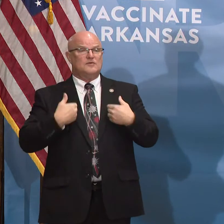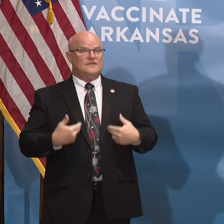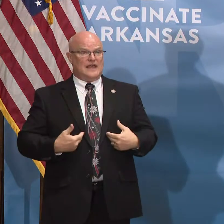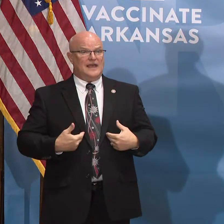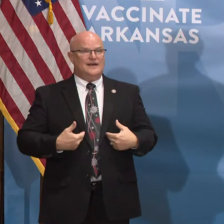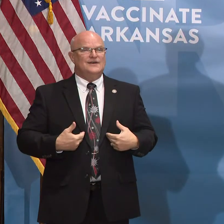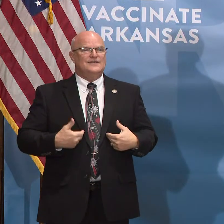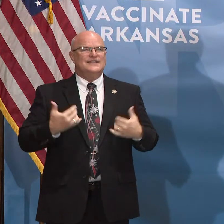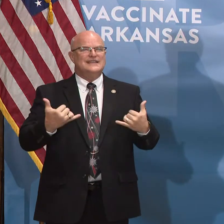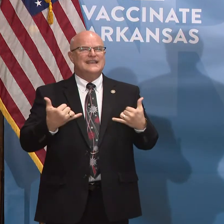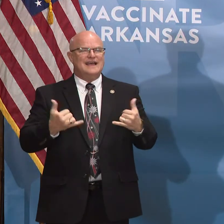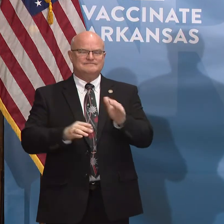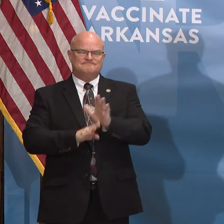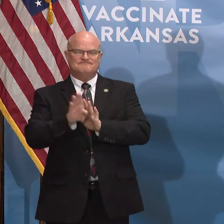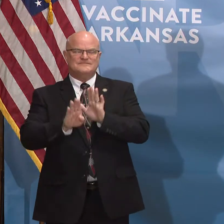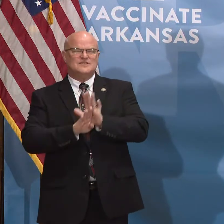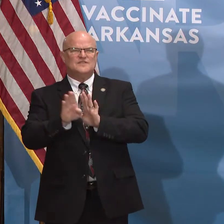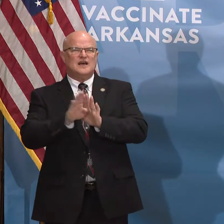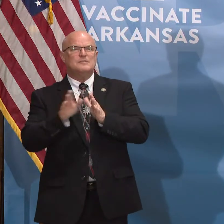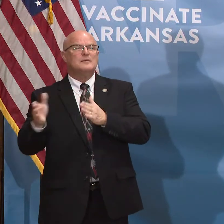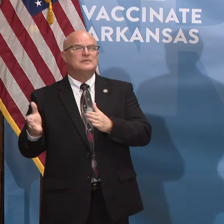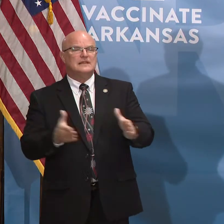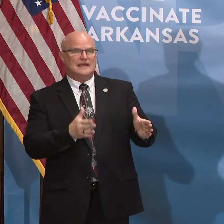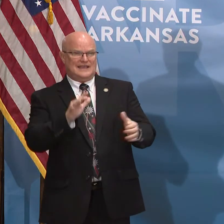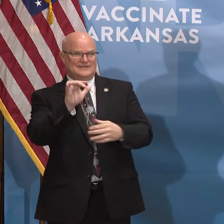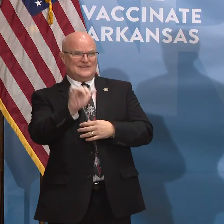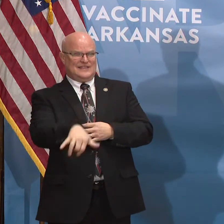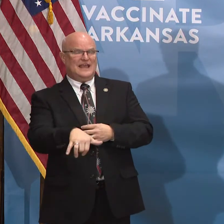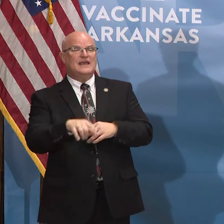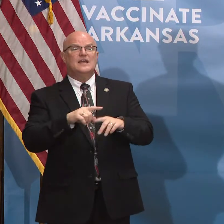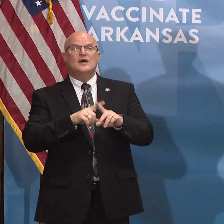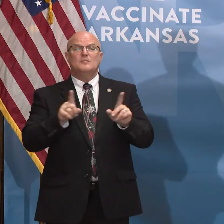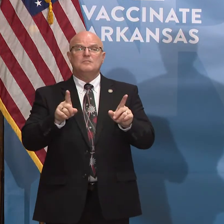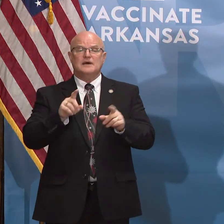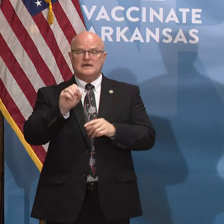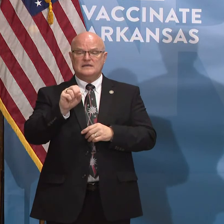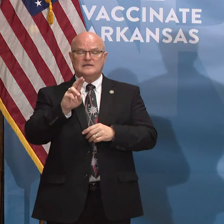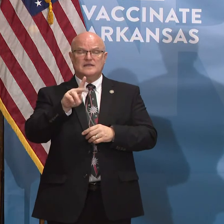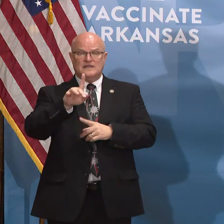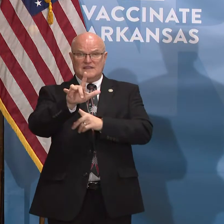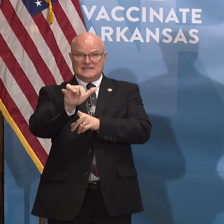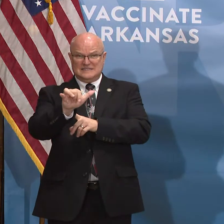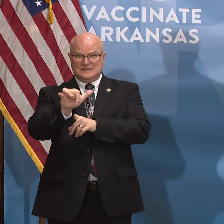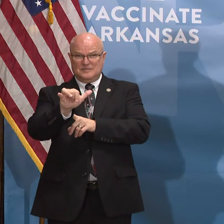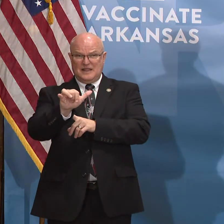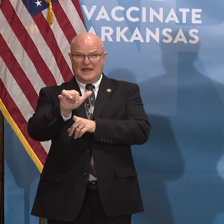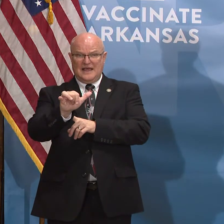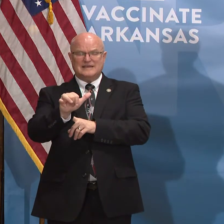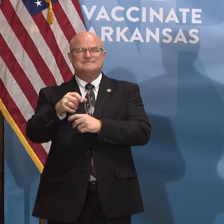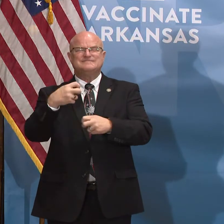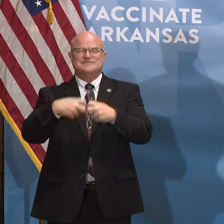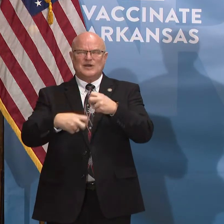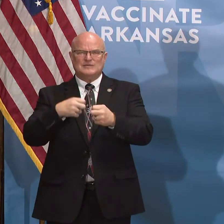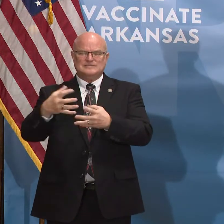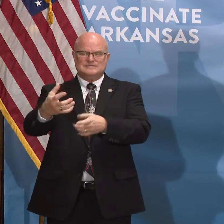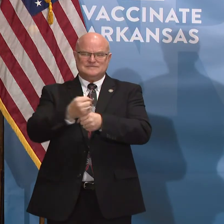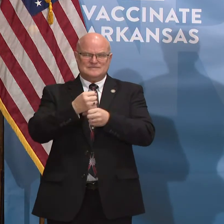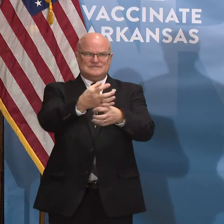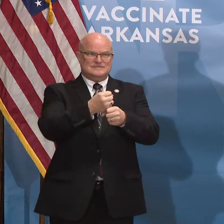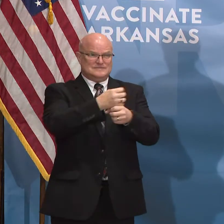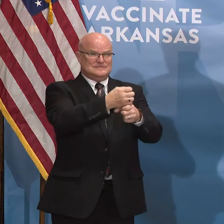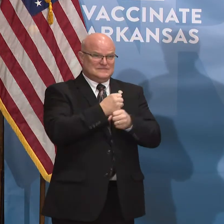to develop a plan for that. But there's supply chain issues. The acquisition of